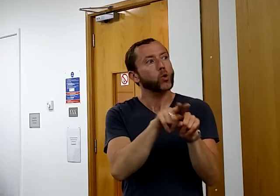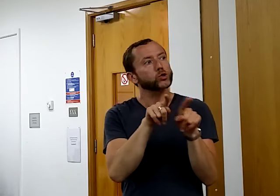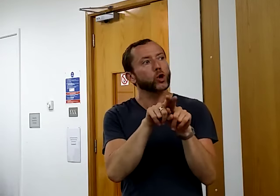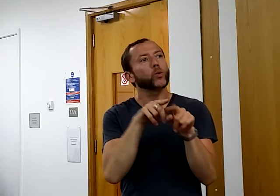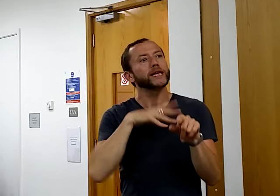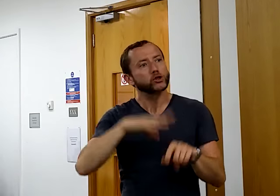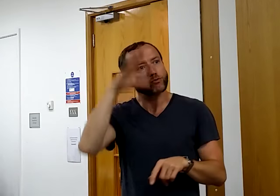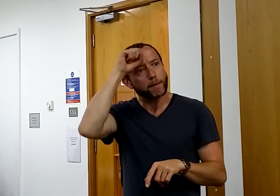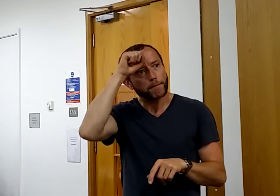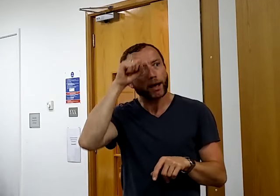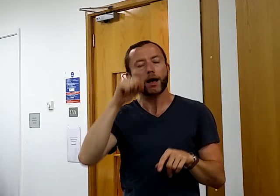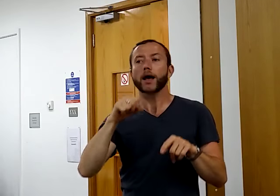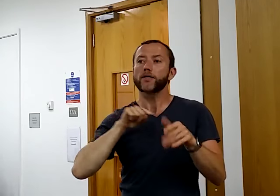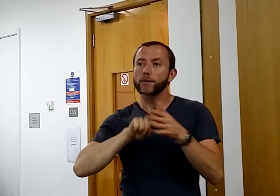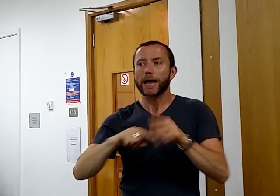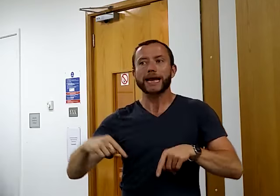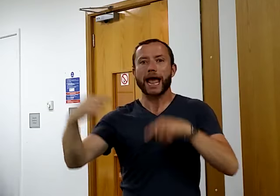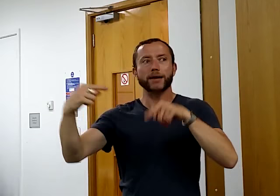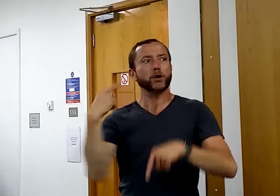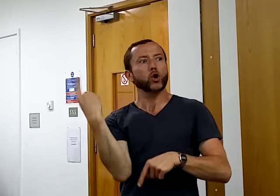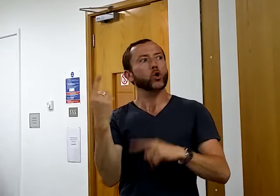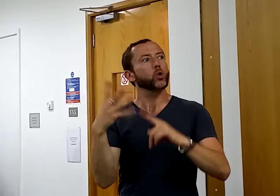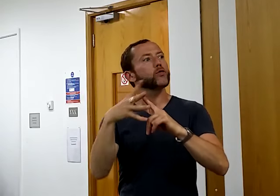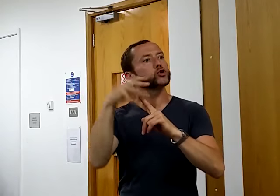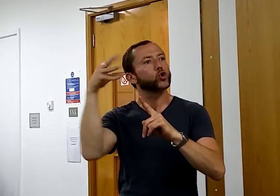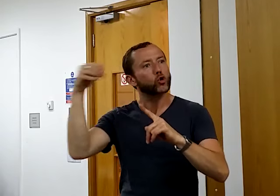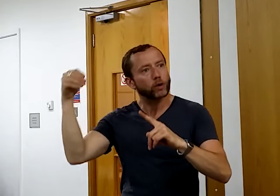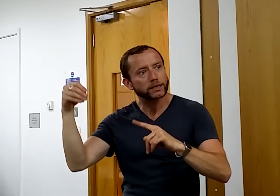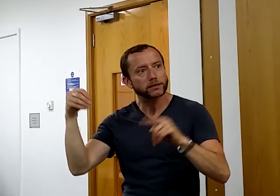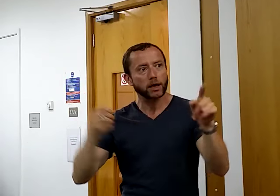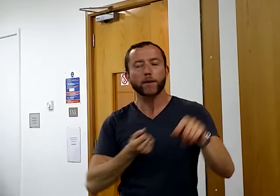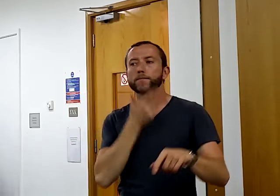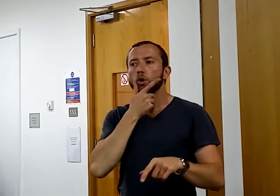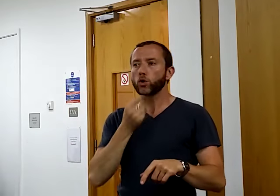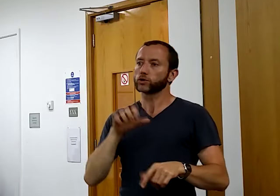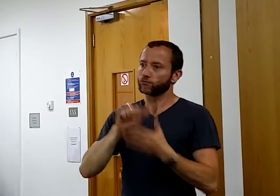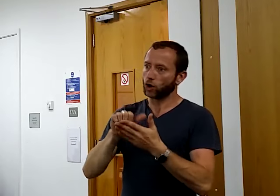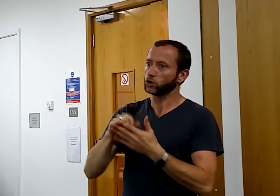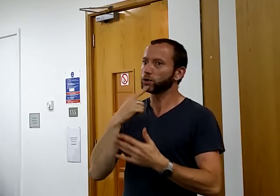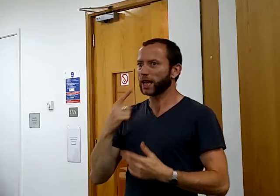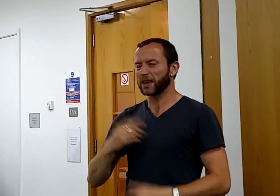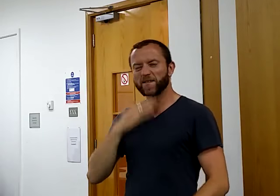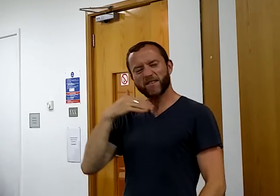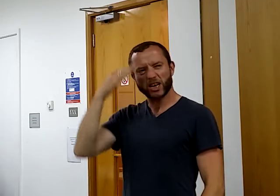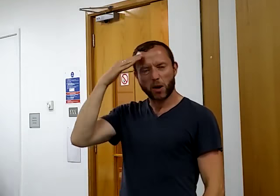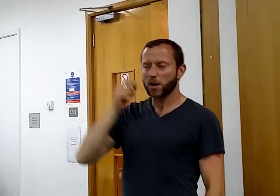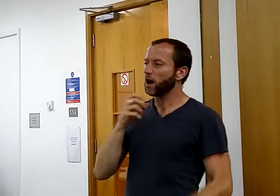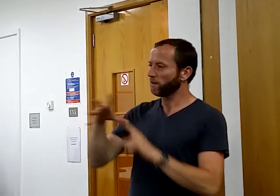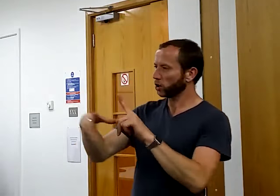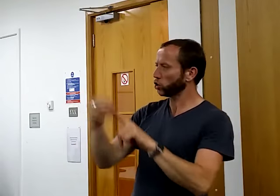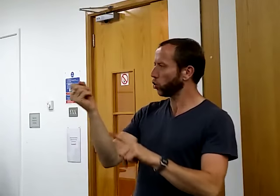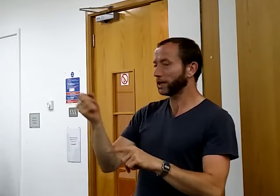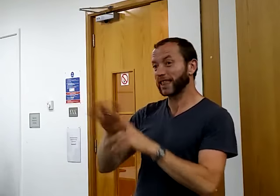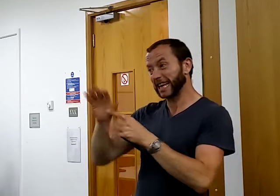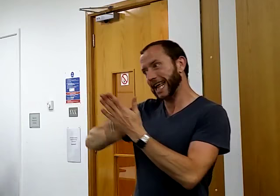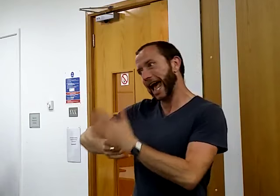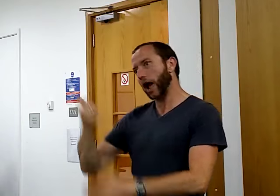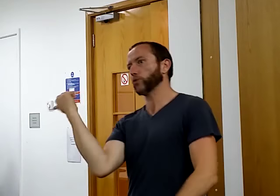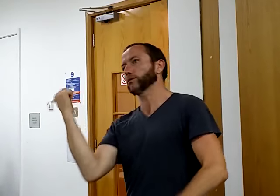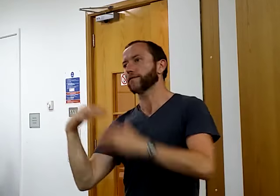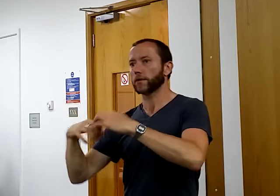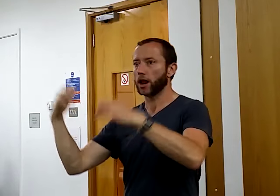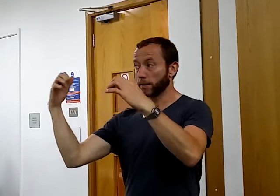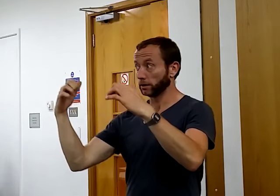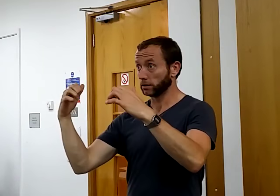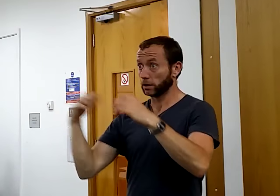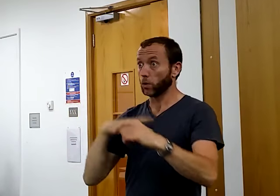forget is the main enemy is the Tories. I think Paul's right to say he's sick of the Tories. He's right to say we've got to get them out. So one thing that people should